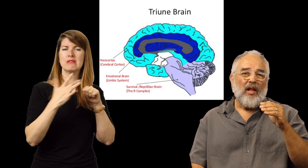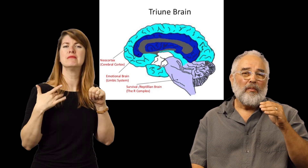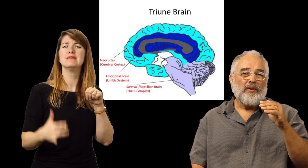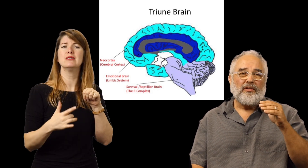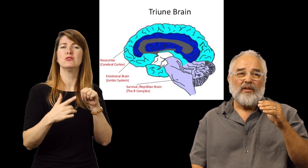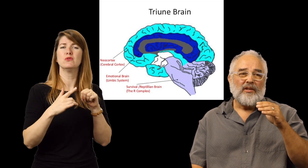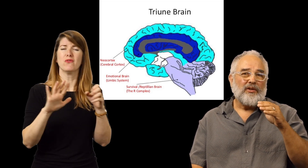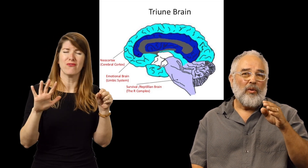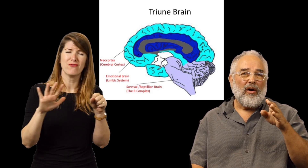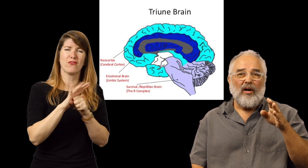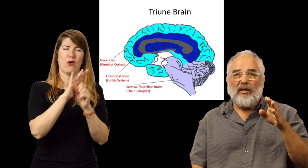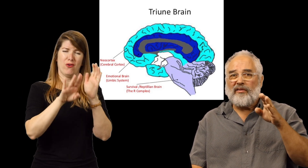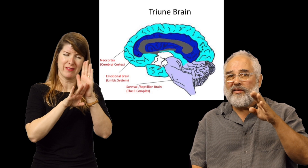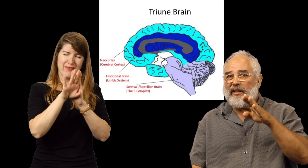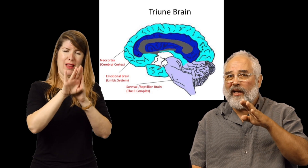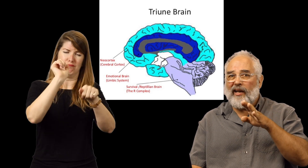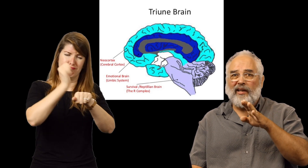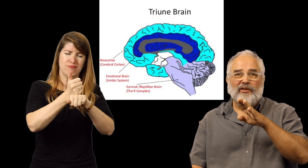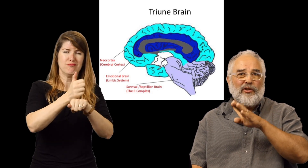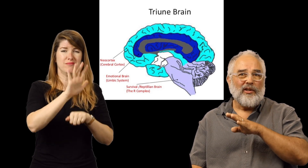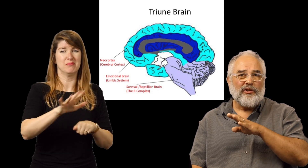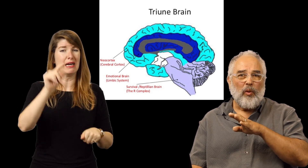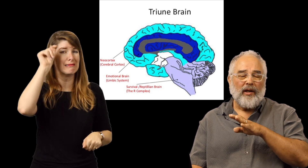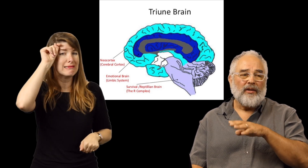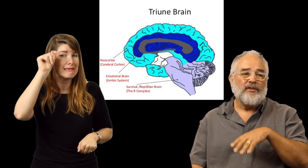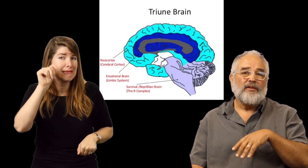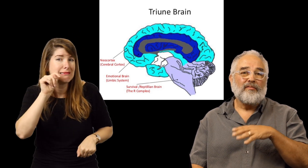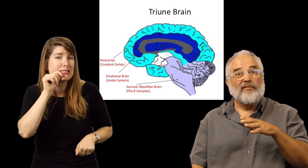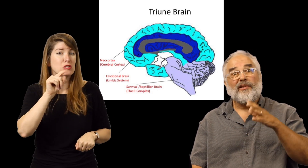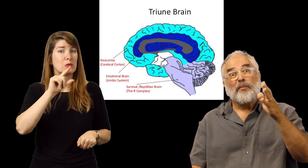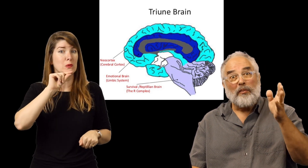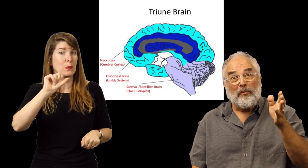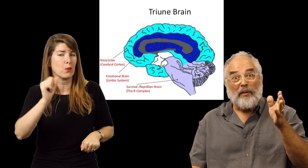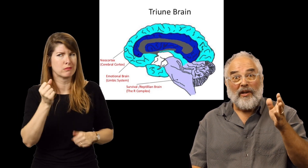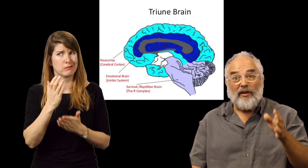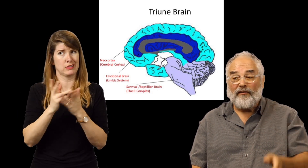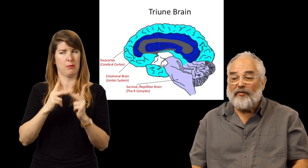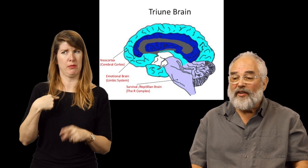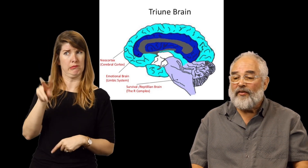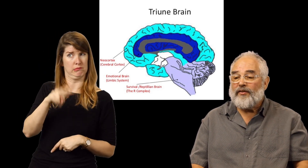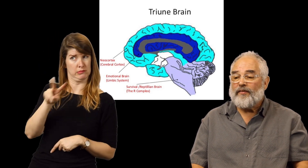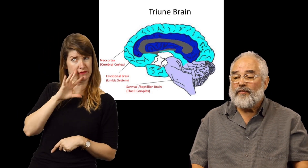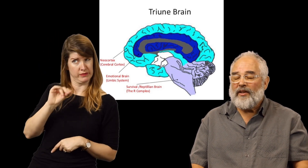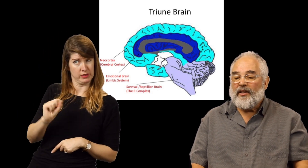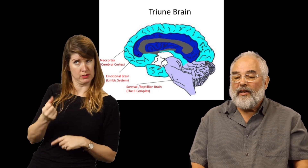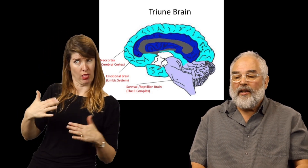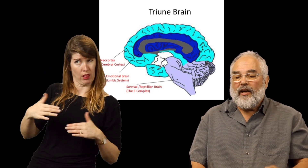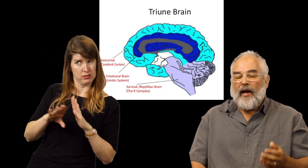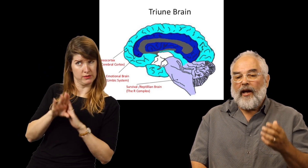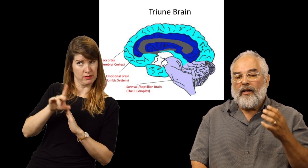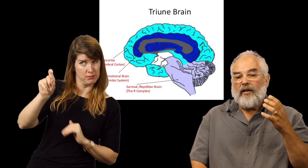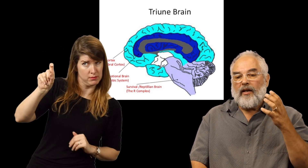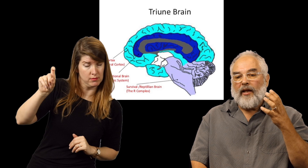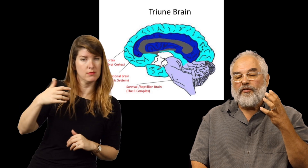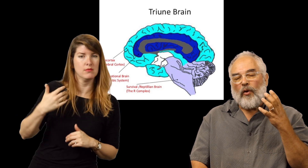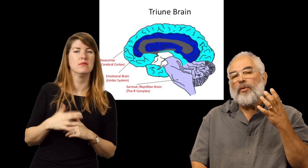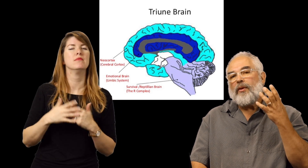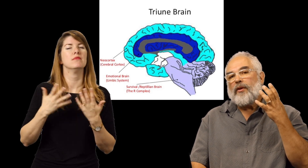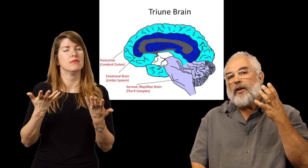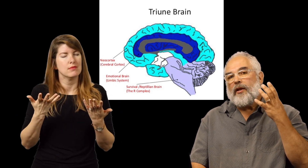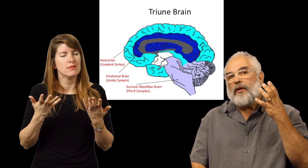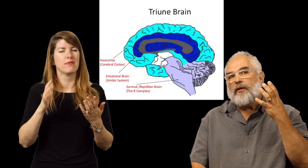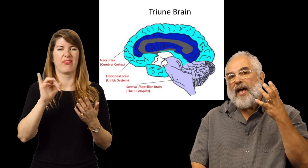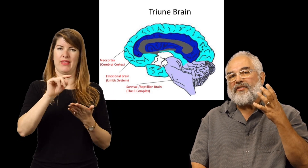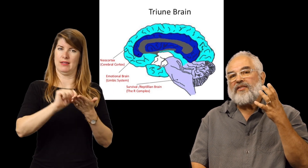doesn't develop until into our teenage, early 20s. Some people may be in their 50s. And